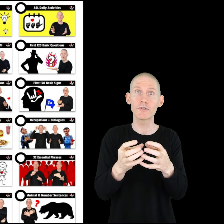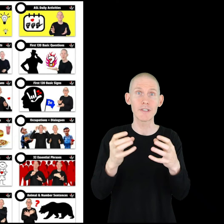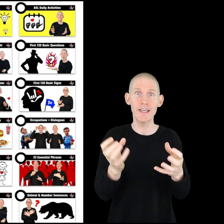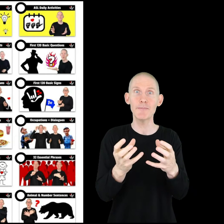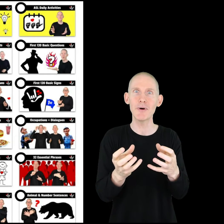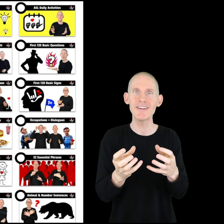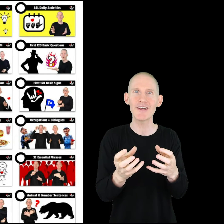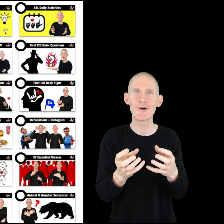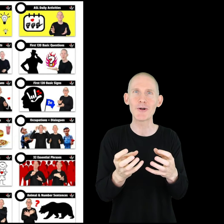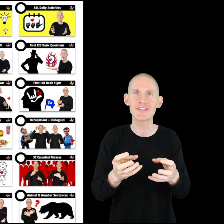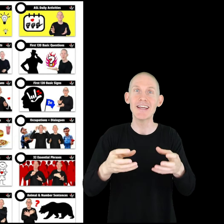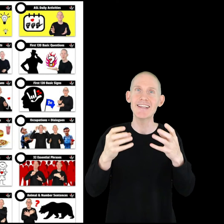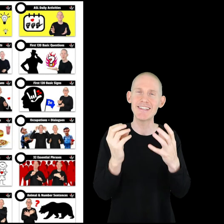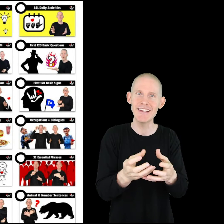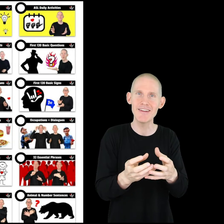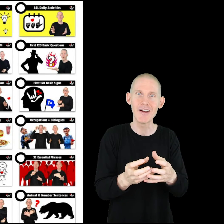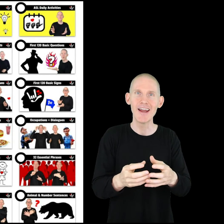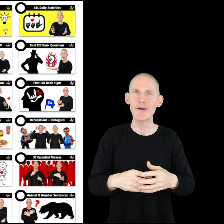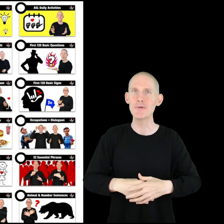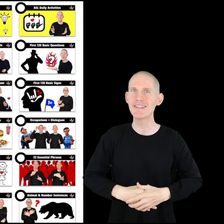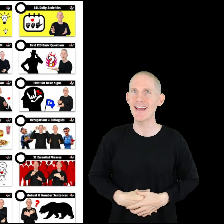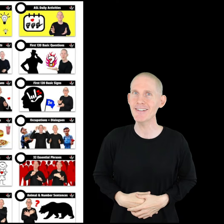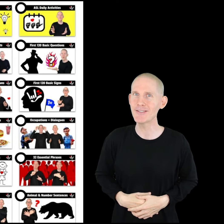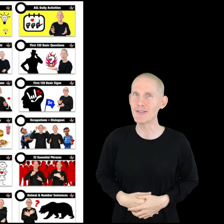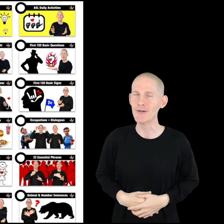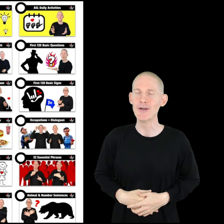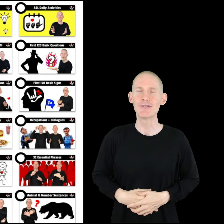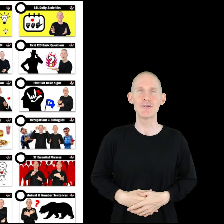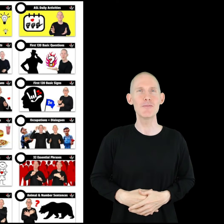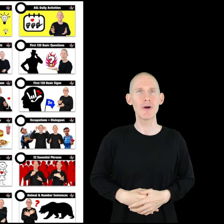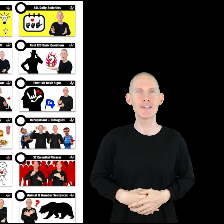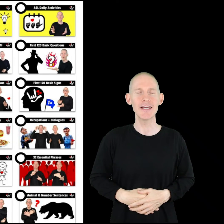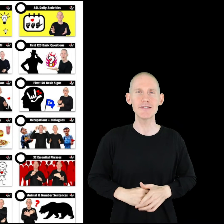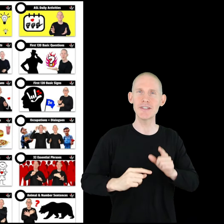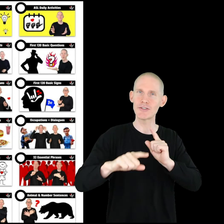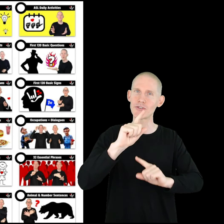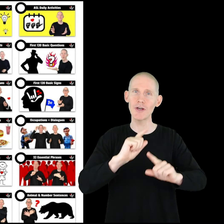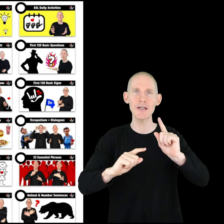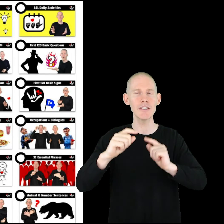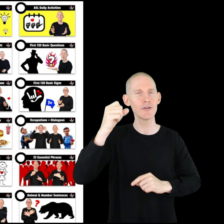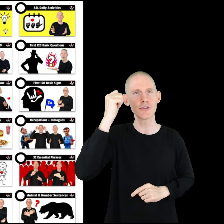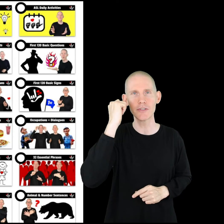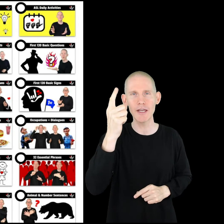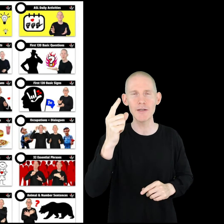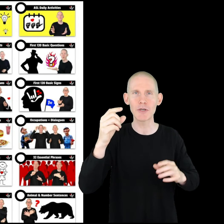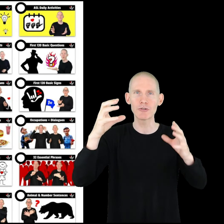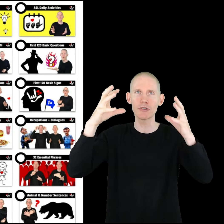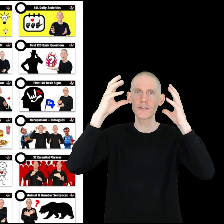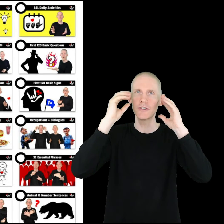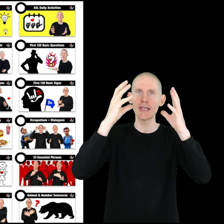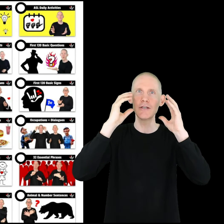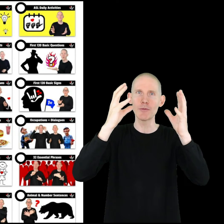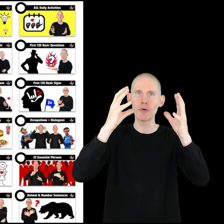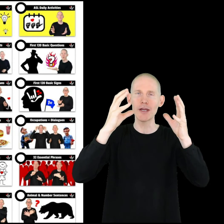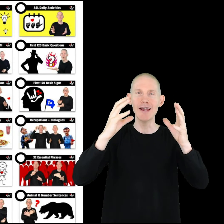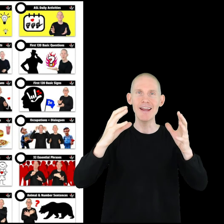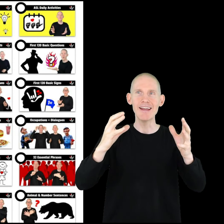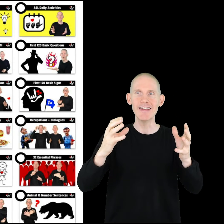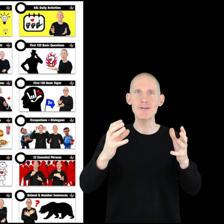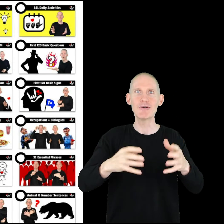to kick butt in that course is in there. And we test you. Two-part testing, signing, understanding, make sure it's sticking in your brain, and that you can